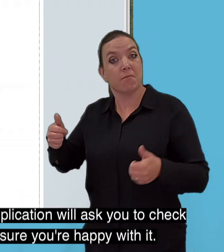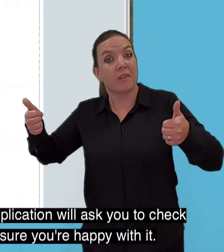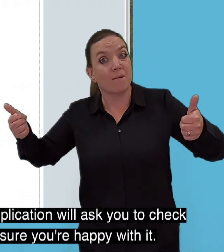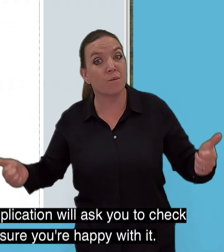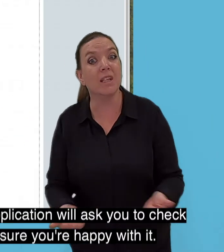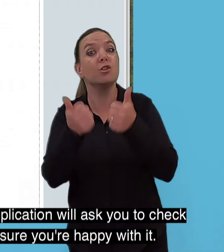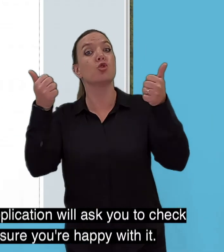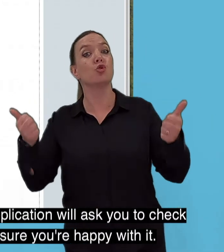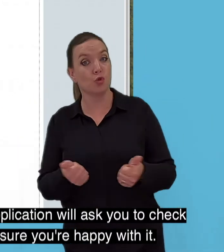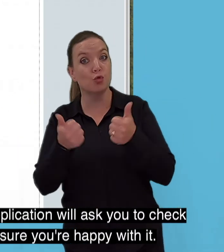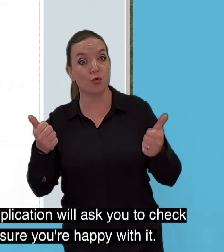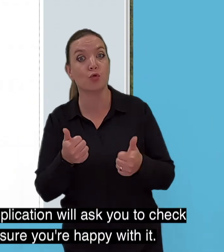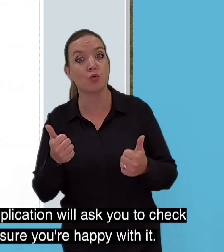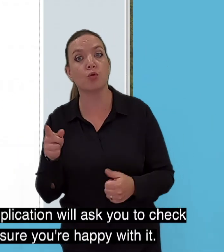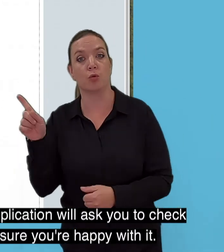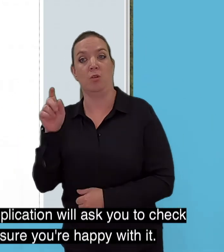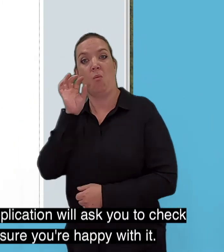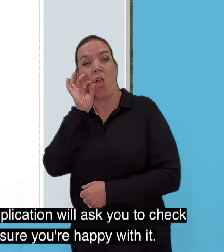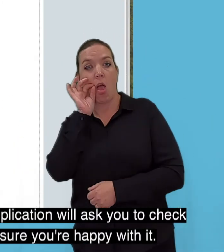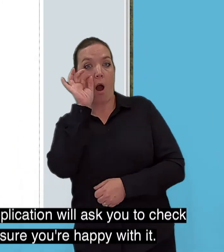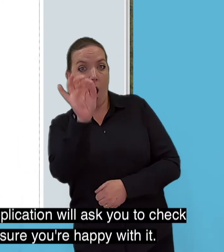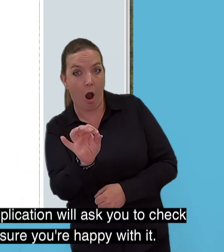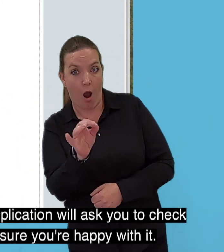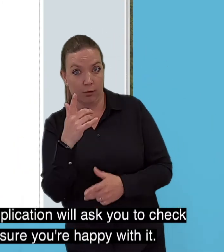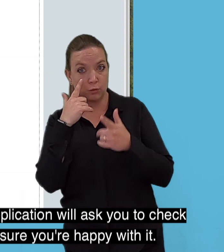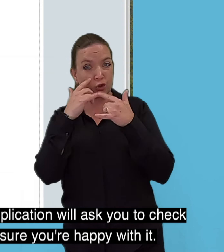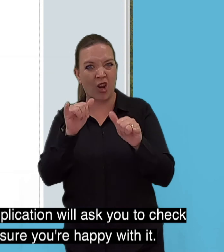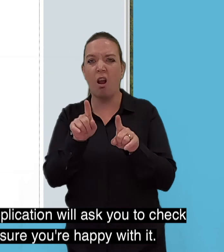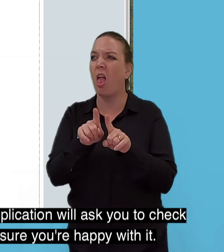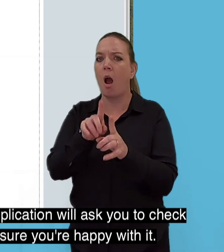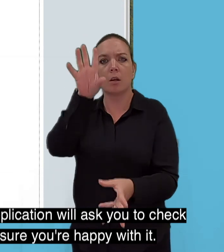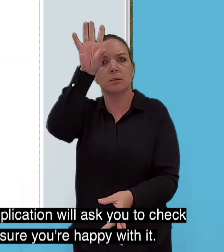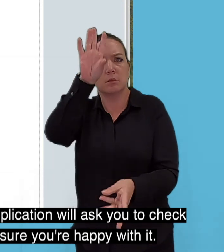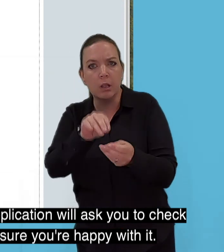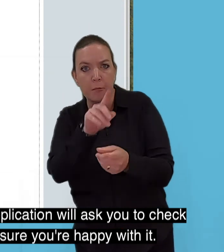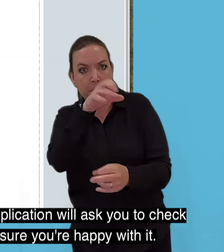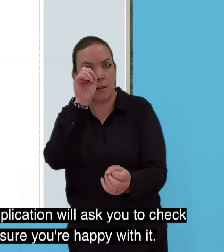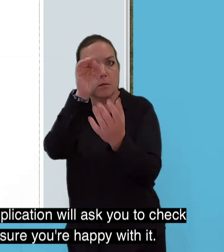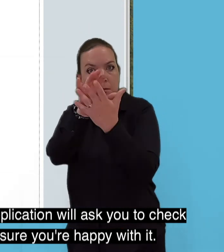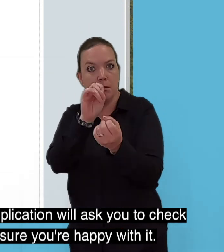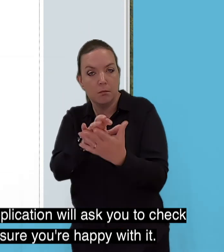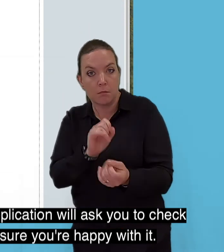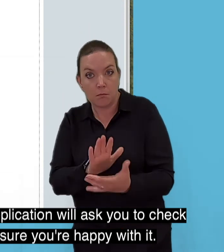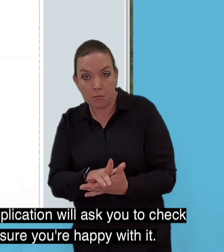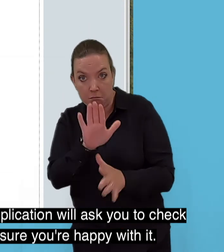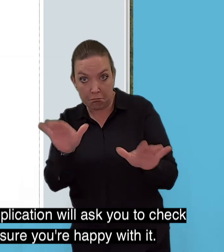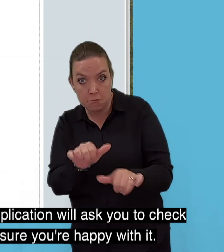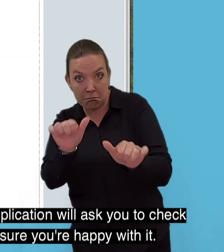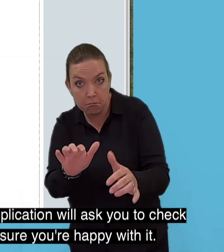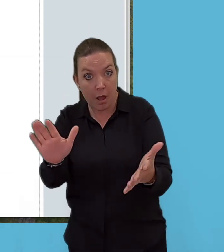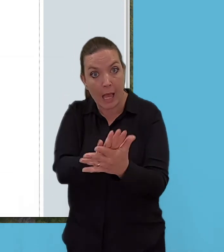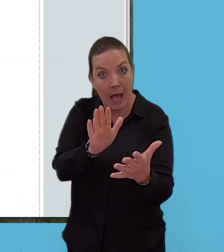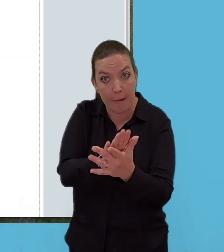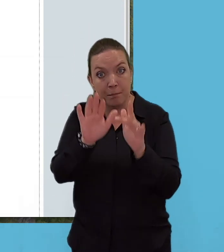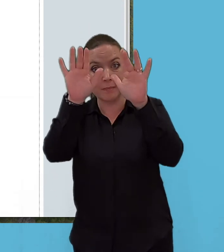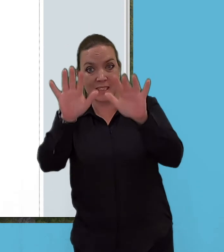Once you've finished this page, the final page of your application will ask you to check over a summary of what you've written and ensure you're happy with